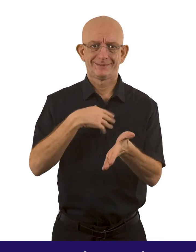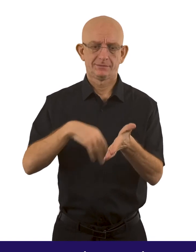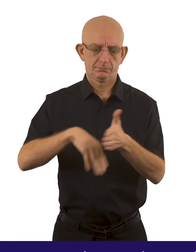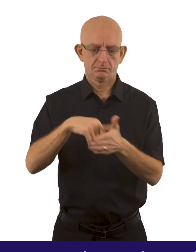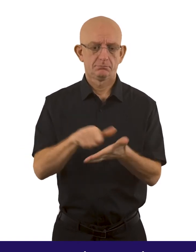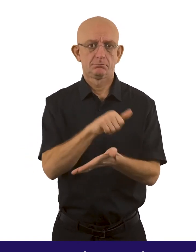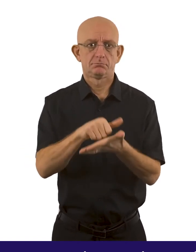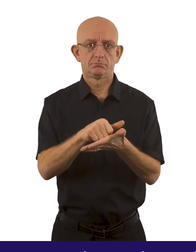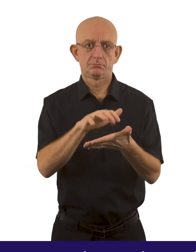supplementary statement.